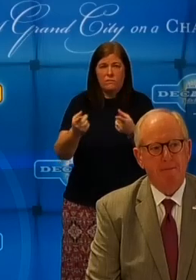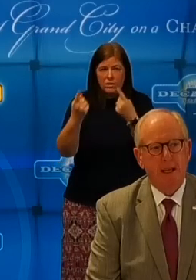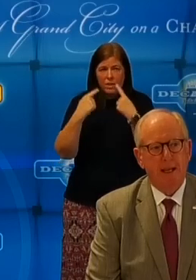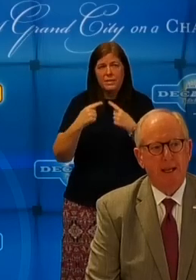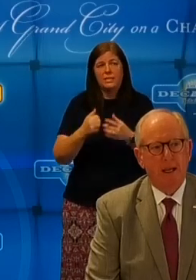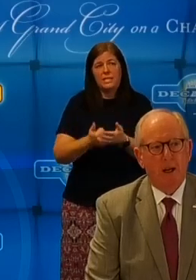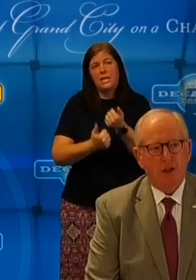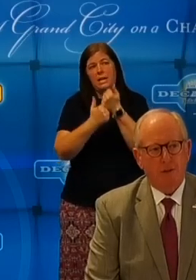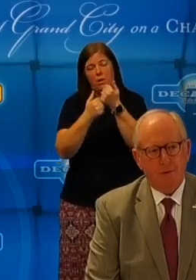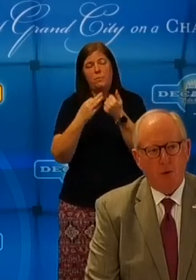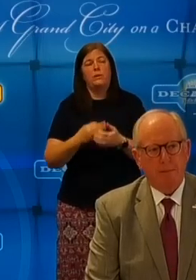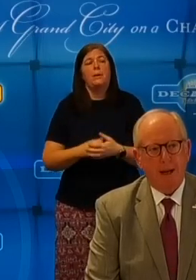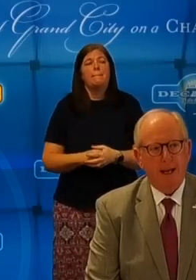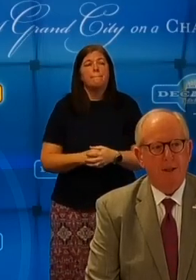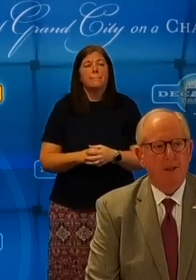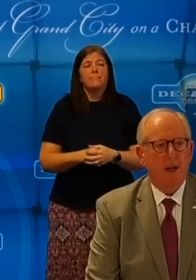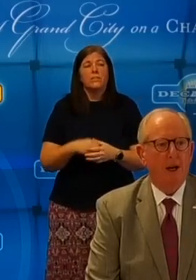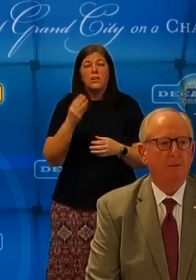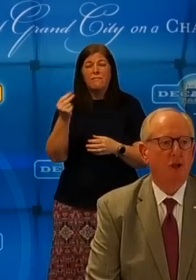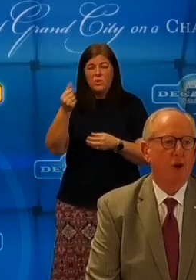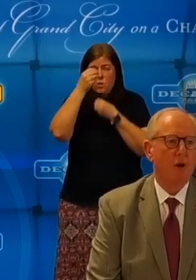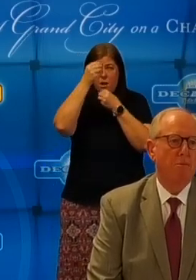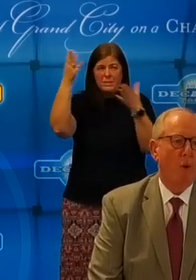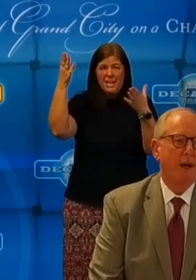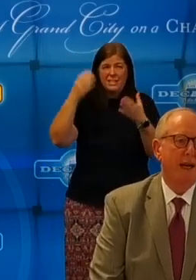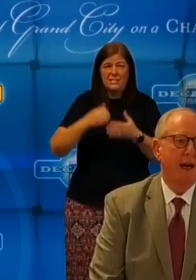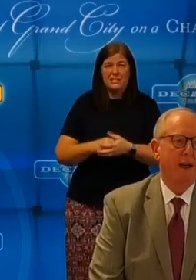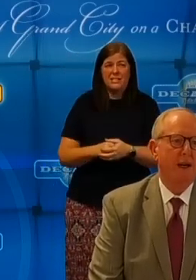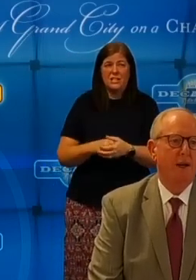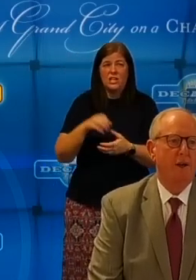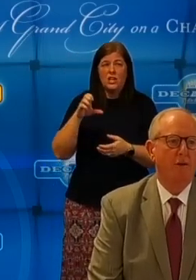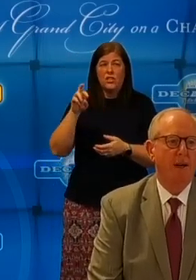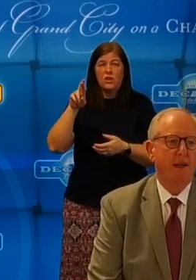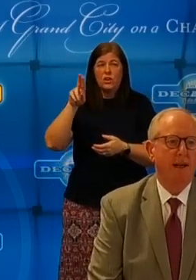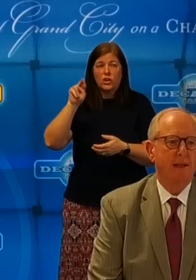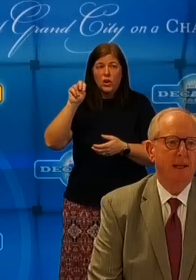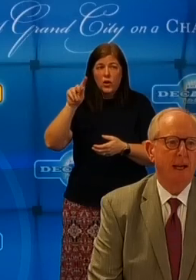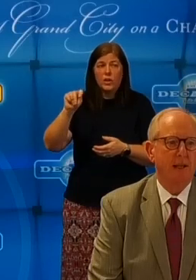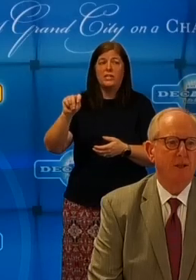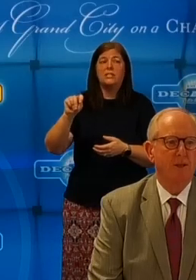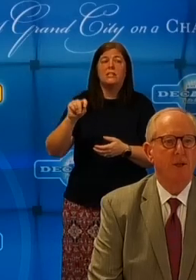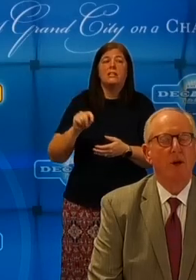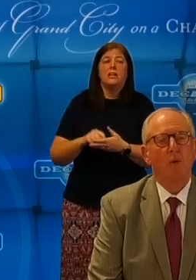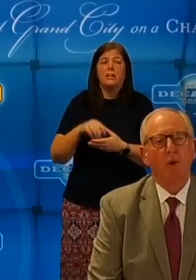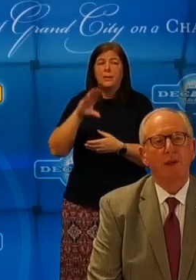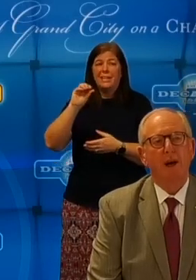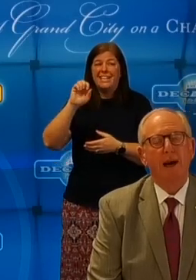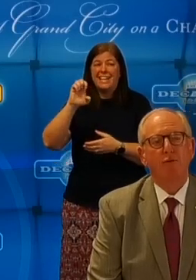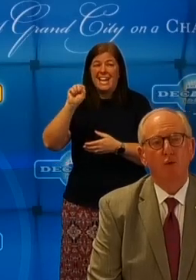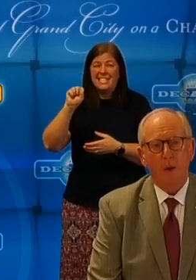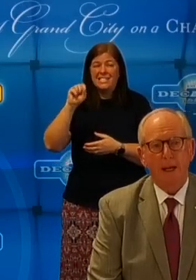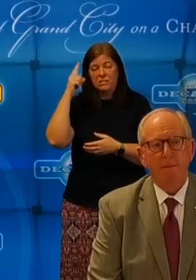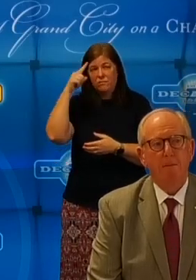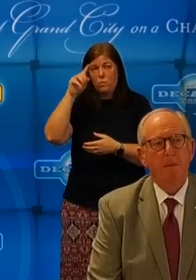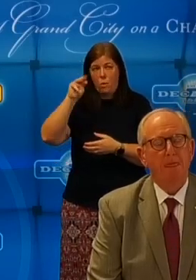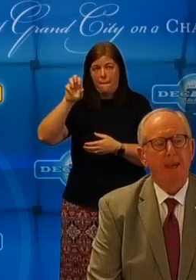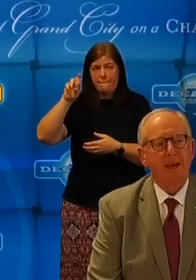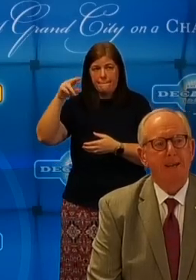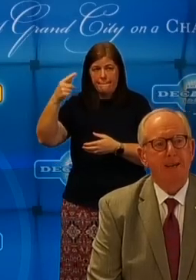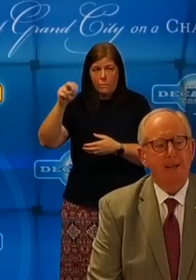today. Just a few updates. Current Morgan County COVID-19 cases, we have